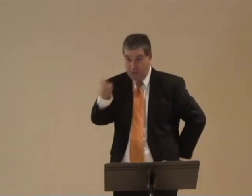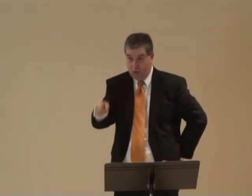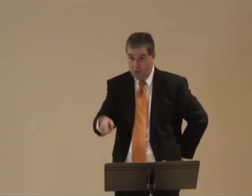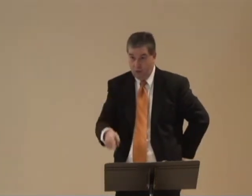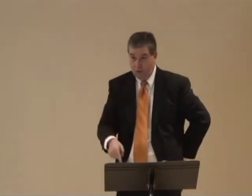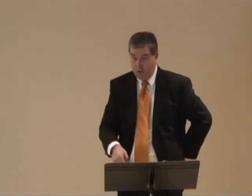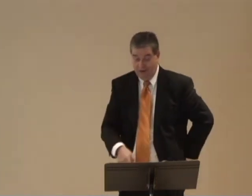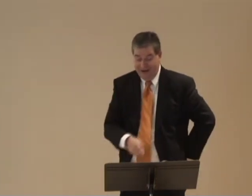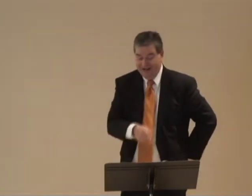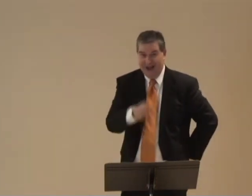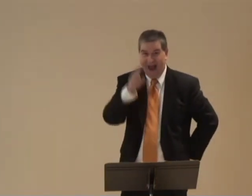imagine that?